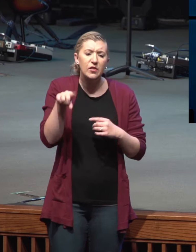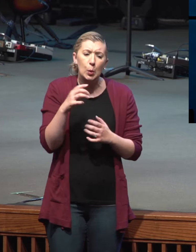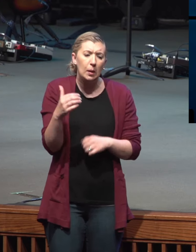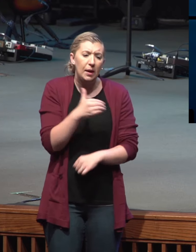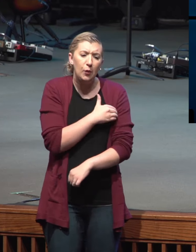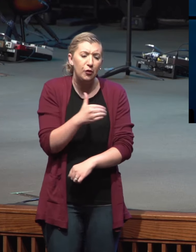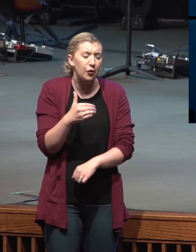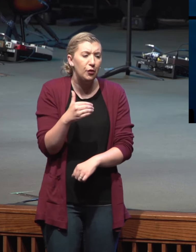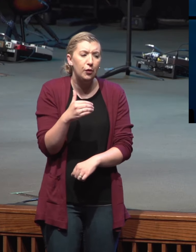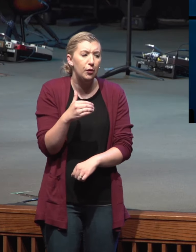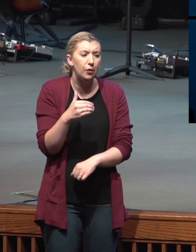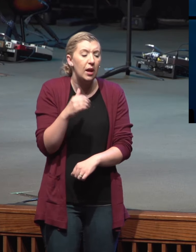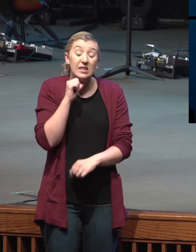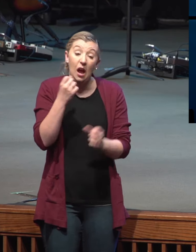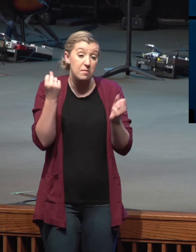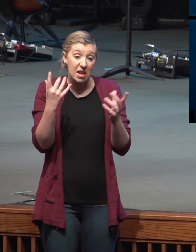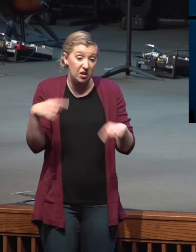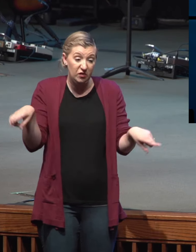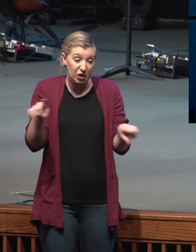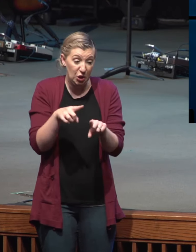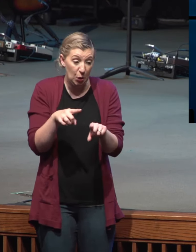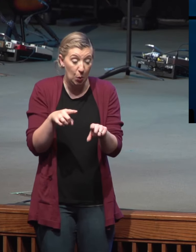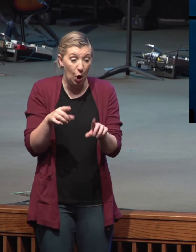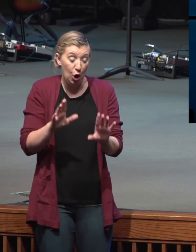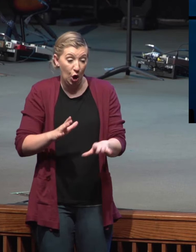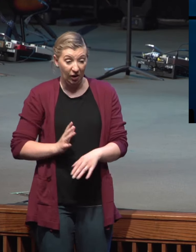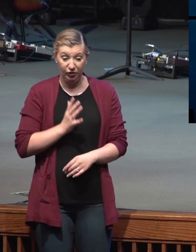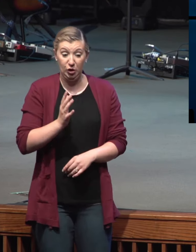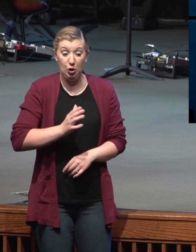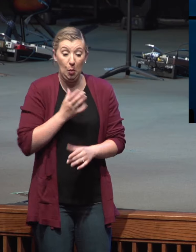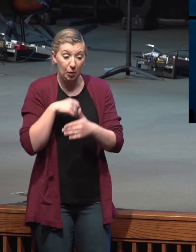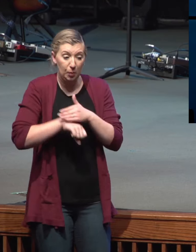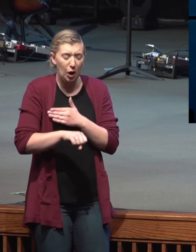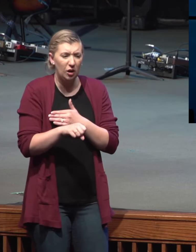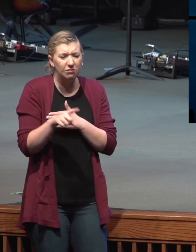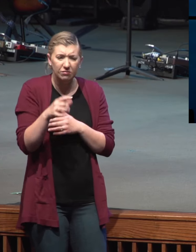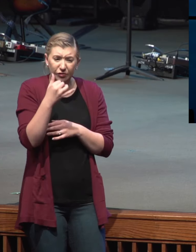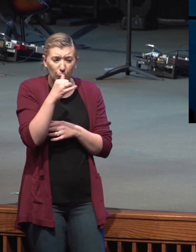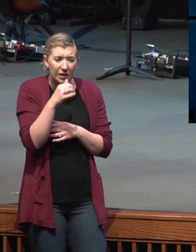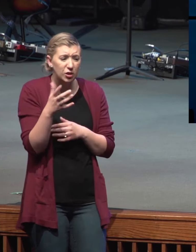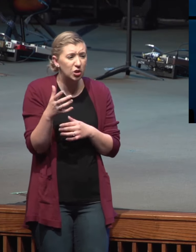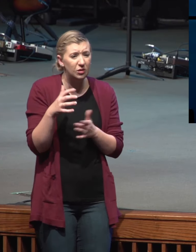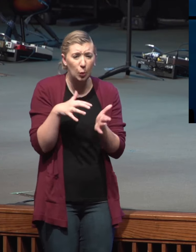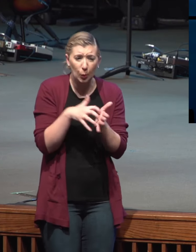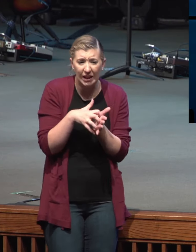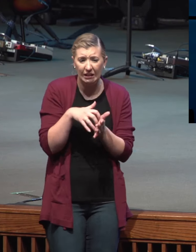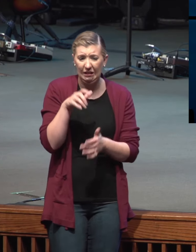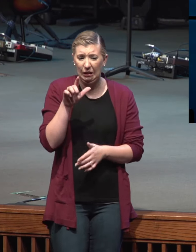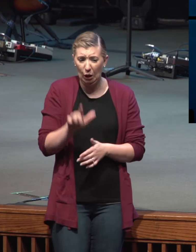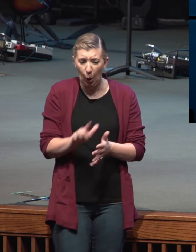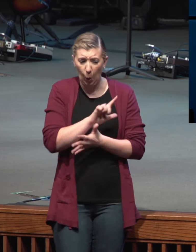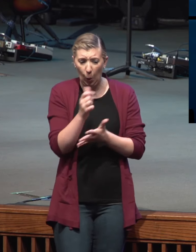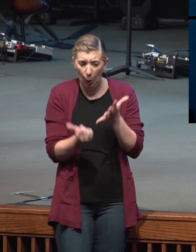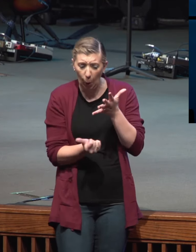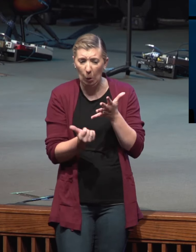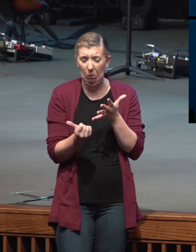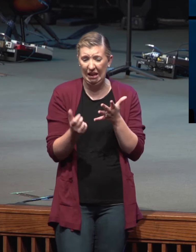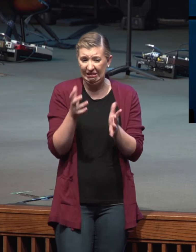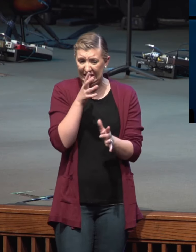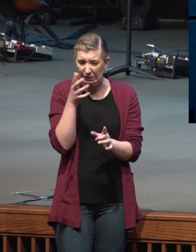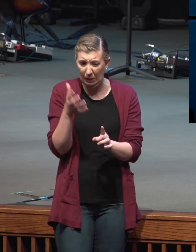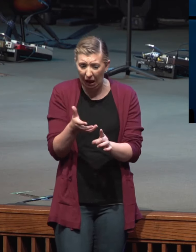powerful, not many of you were of noble birth. To the contrary, you were foolish, weak, low, and